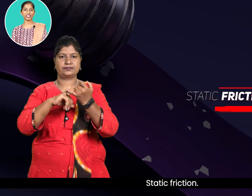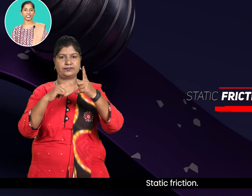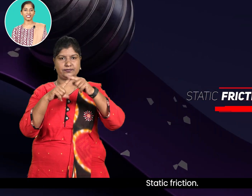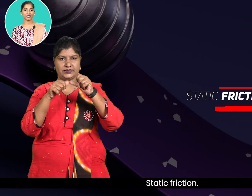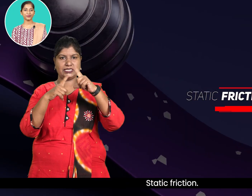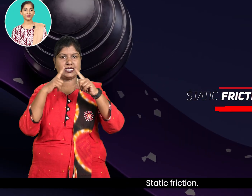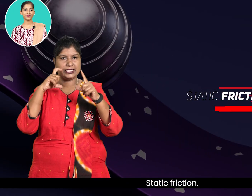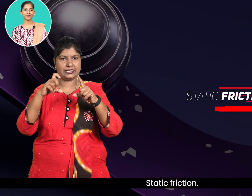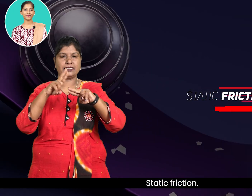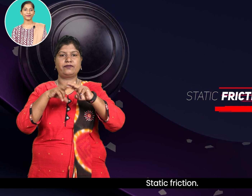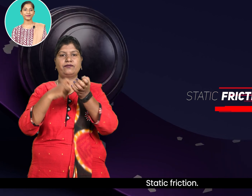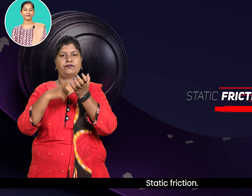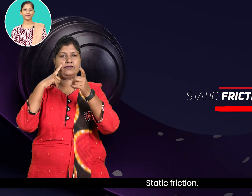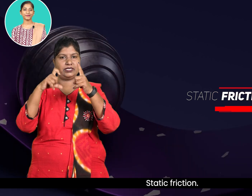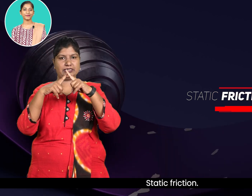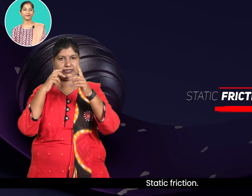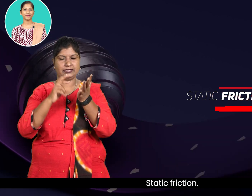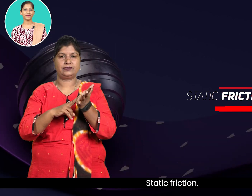Static friction.